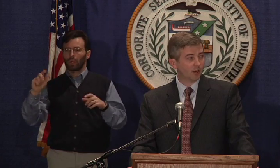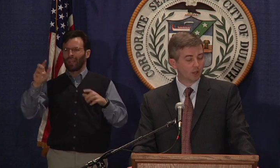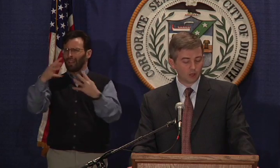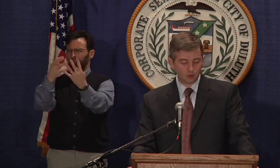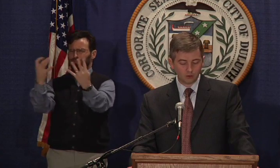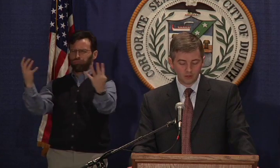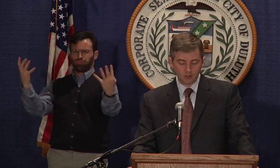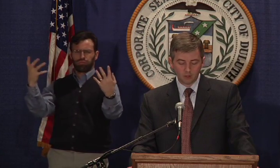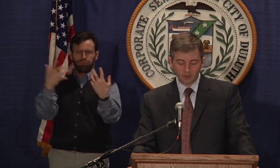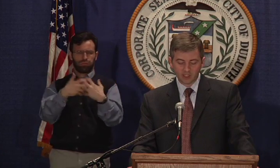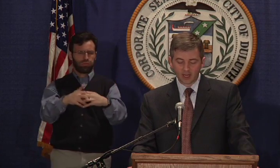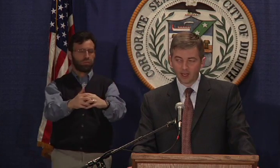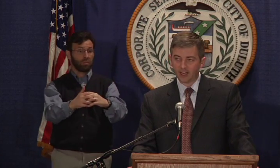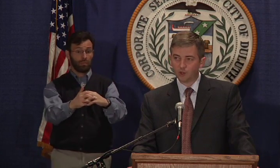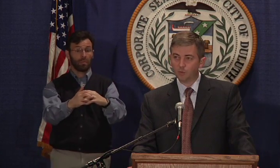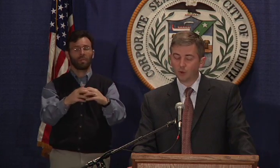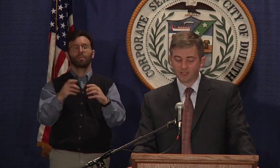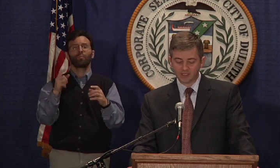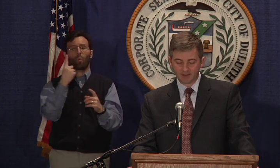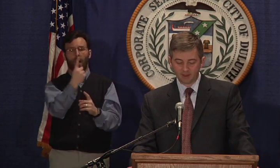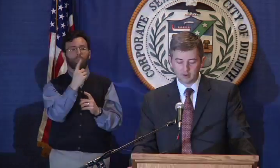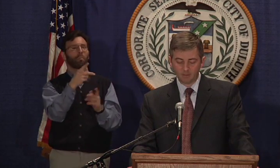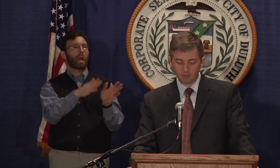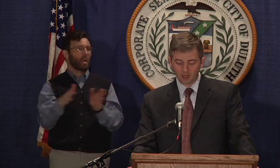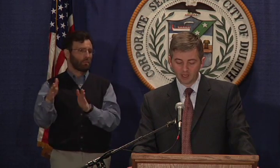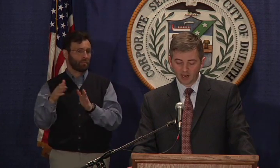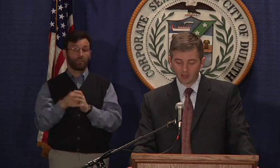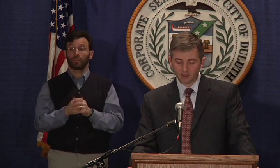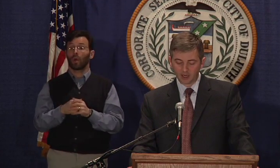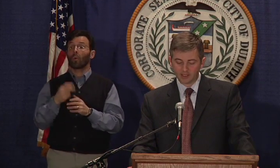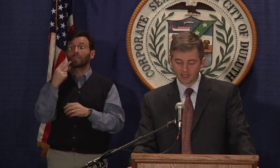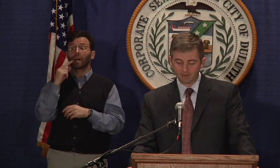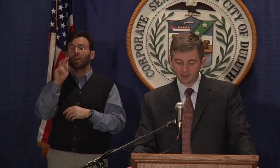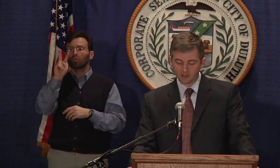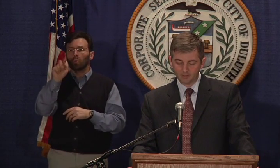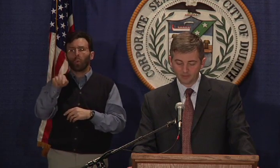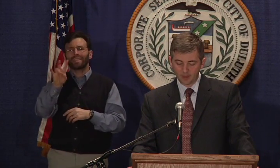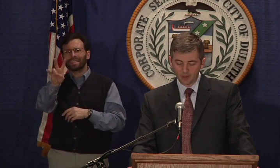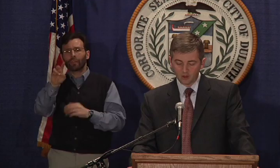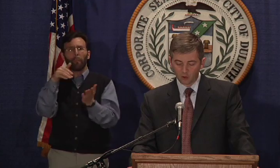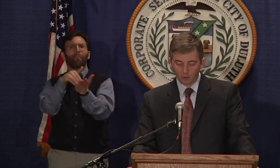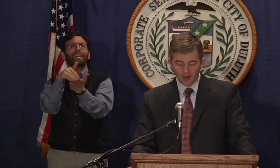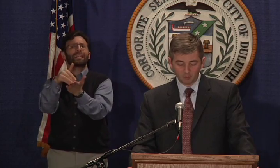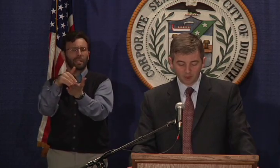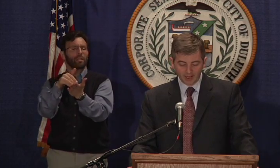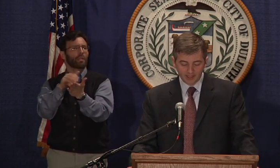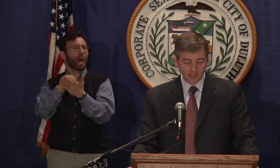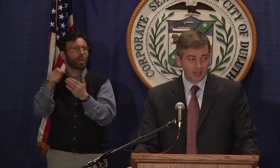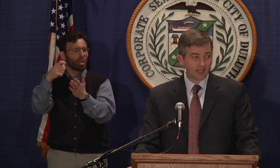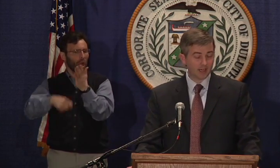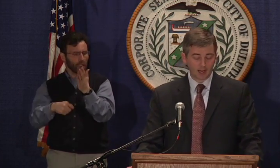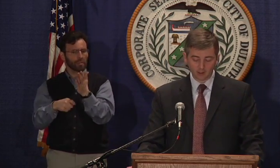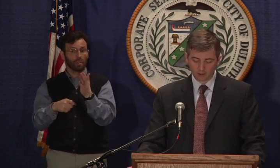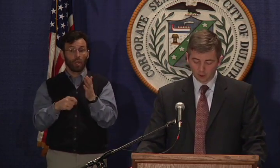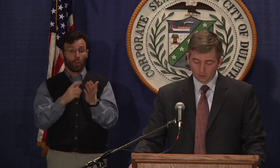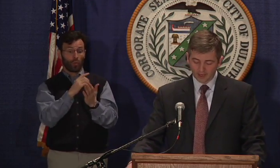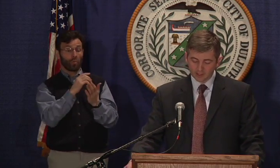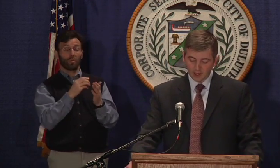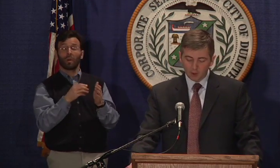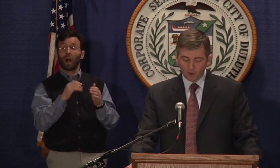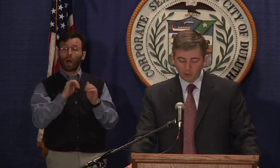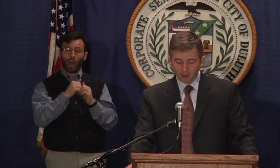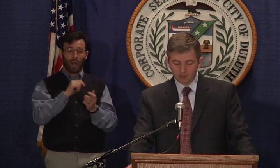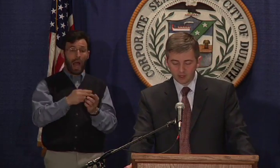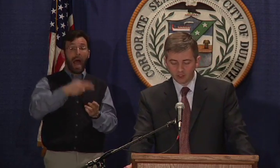that first year alone, we saw a $2.7 million cost savings. Through modern plan design and higher